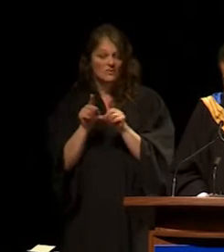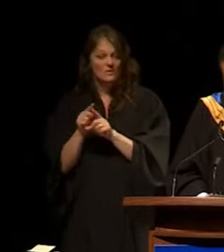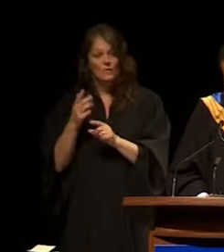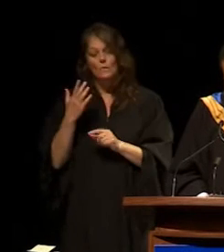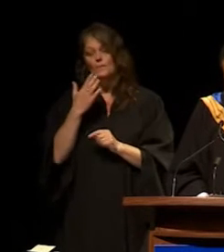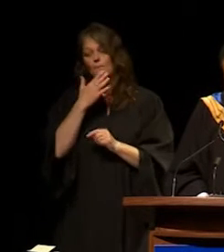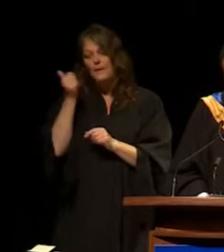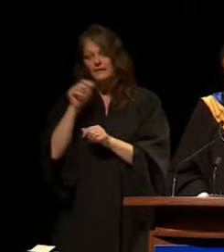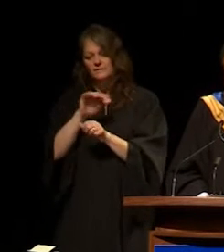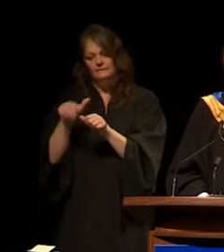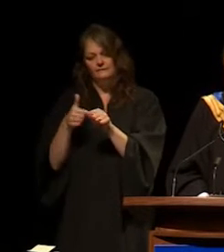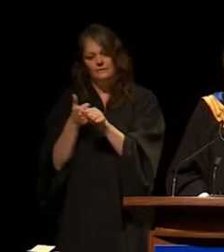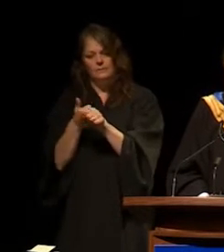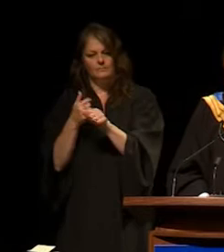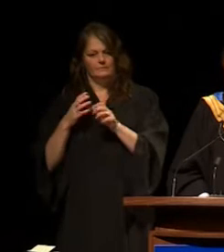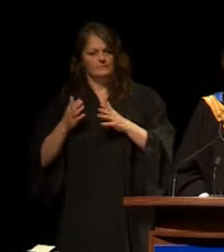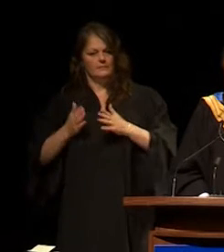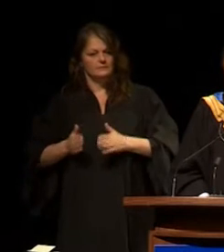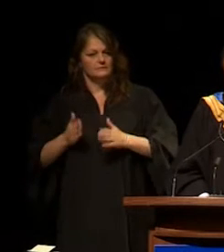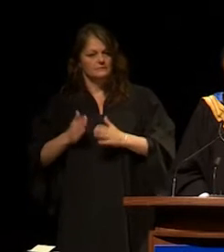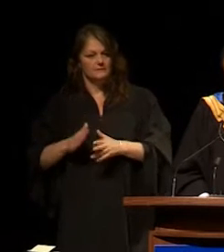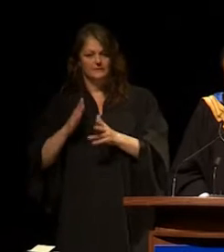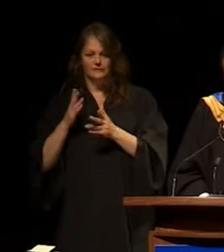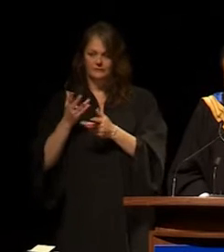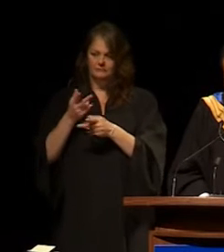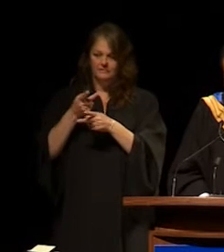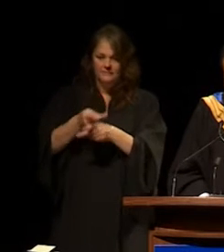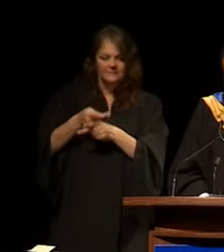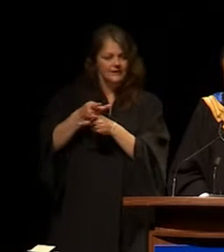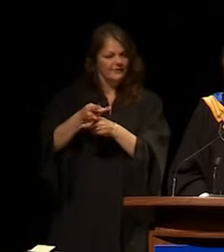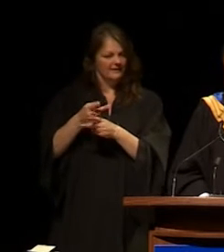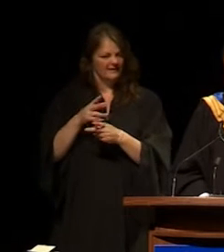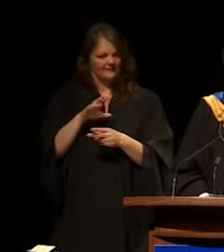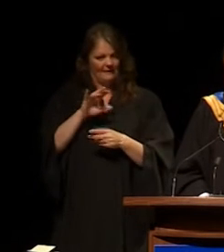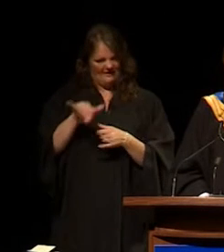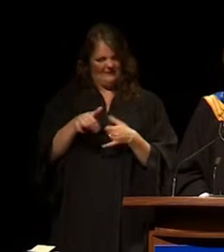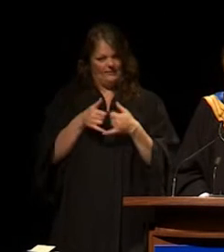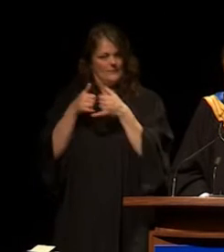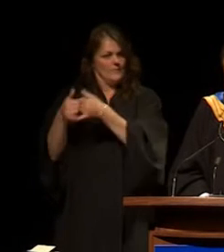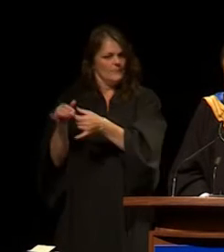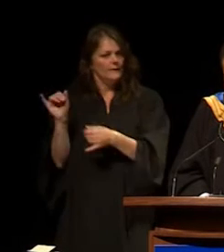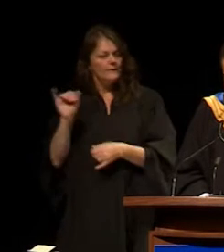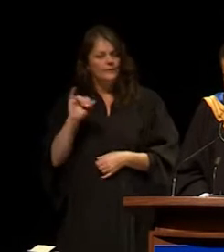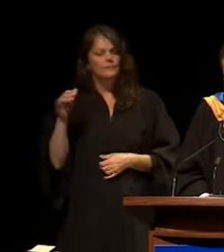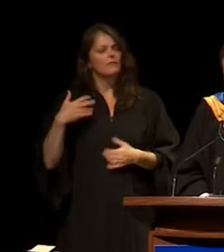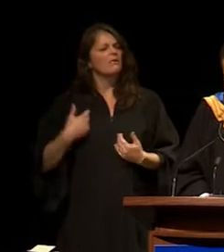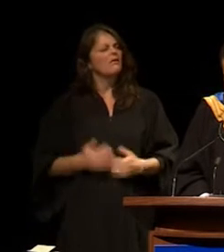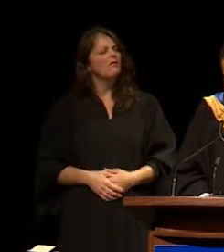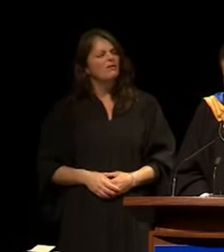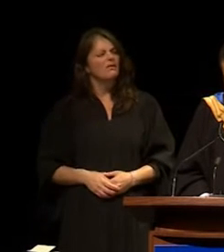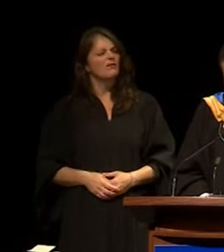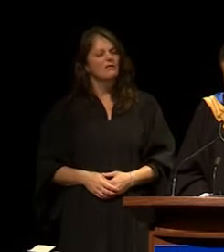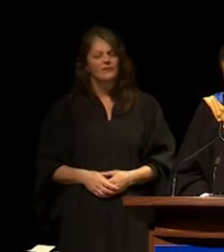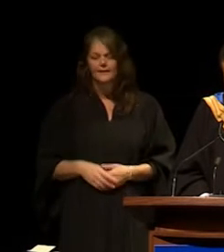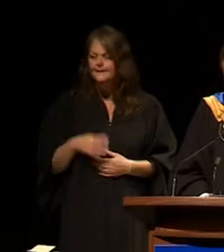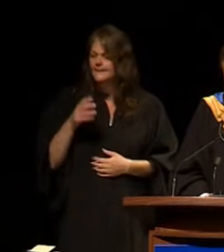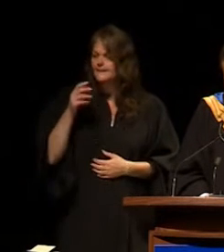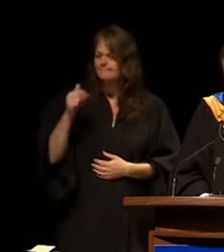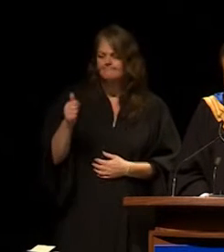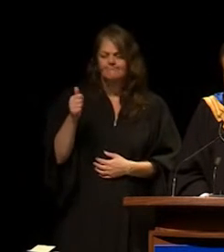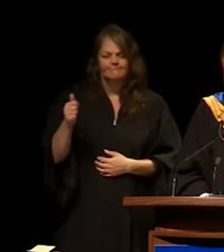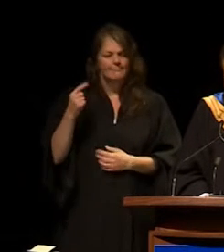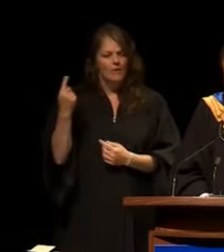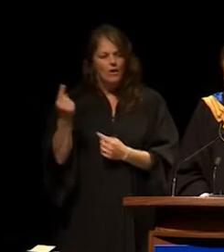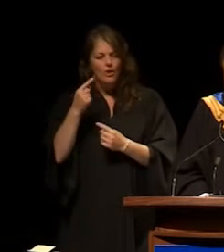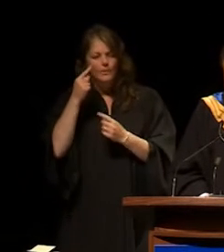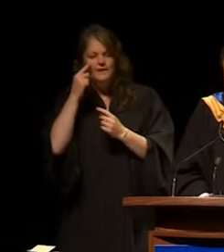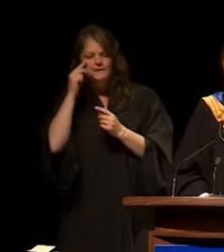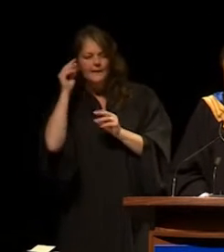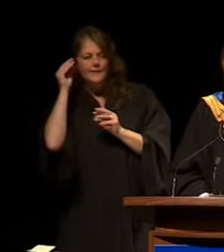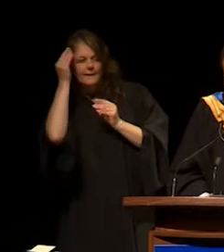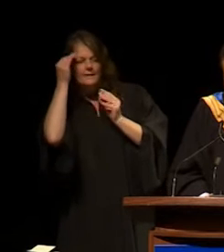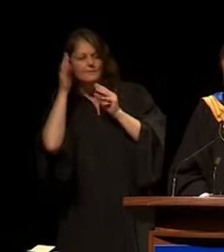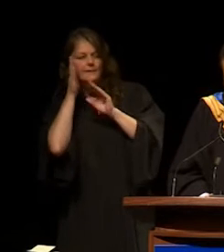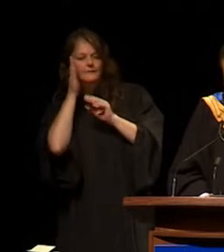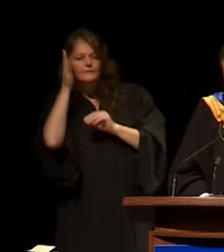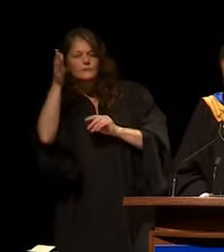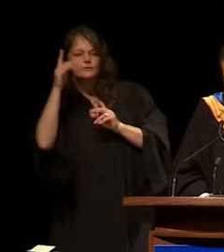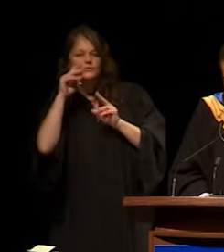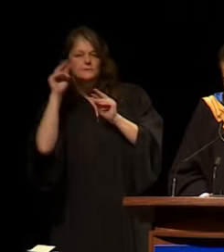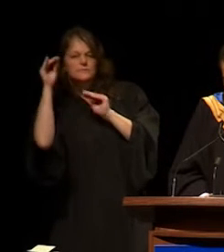Care. His forward-thinking vision has led Tridel to be green leader